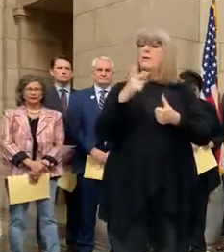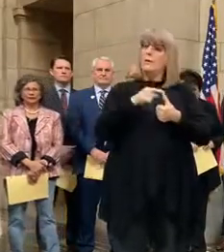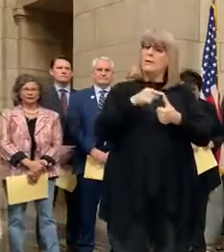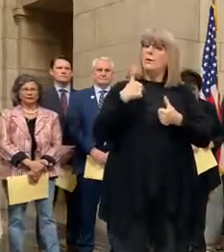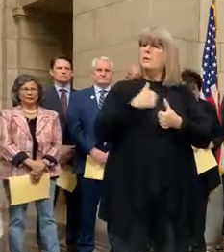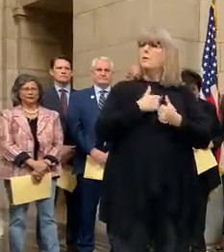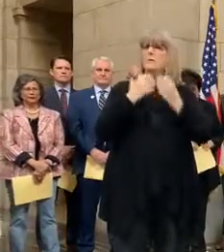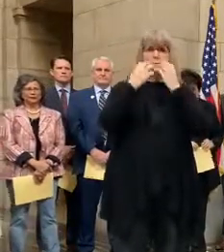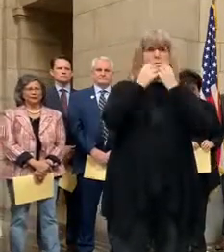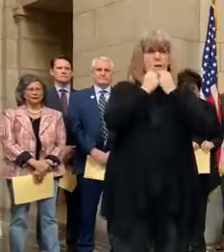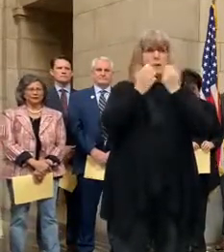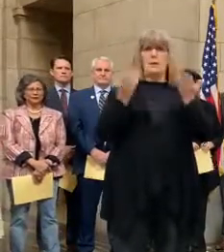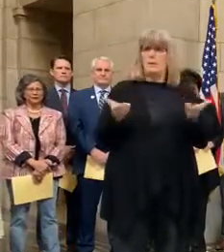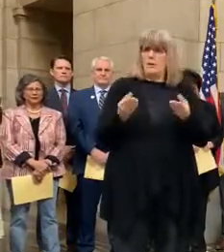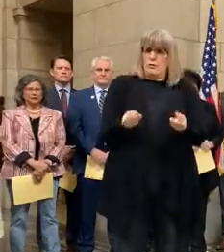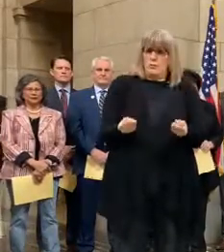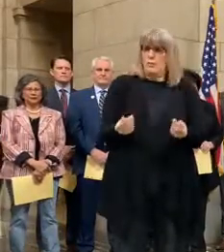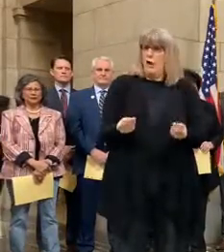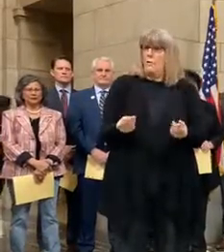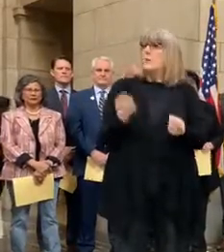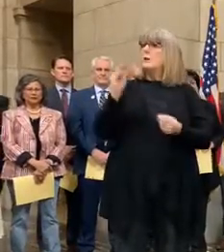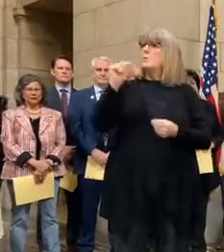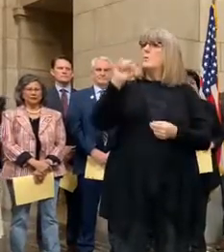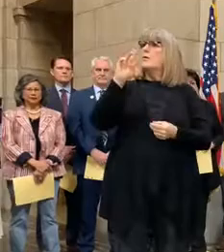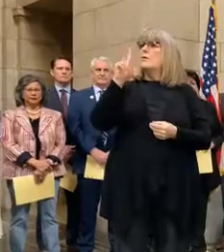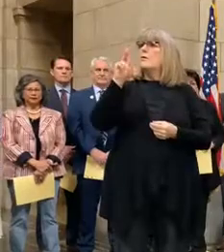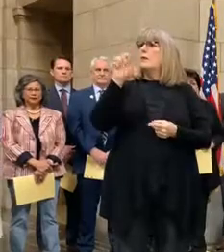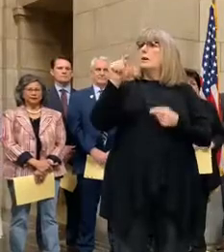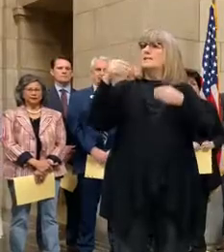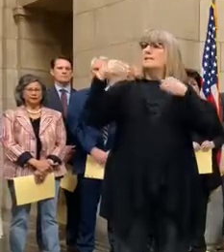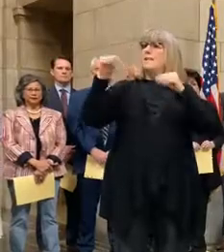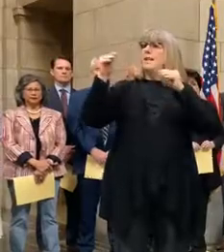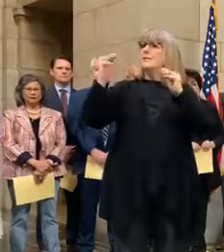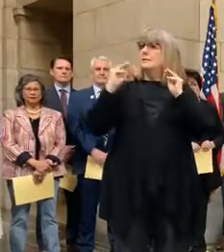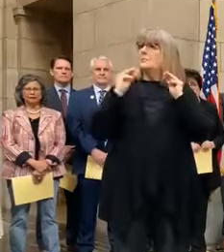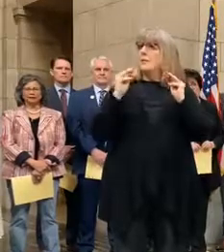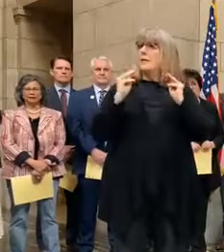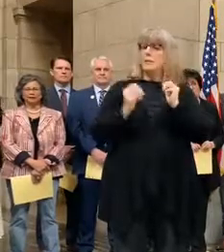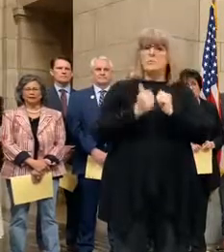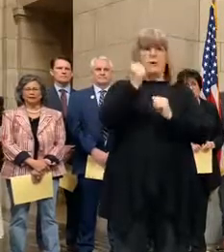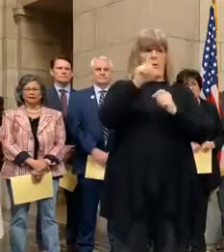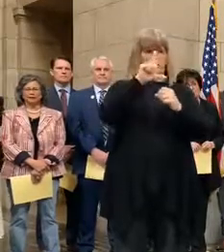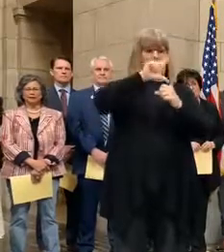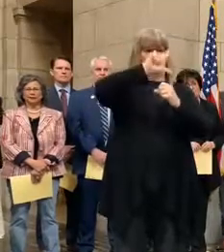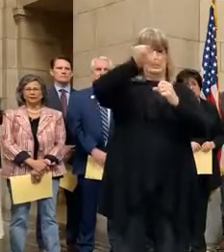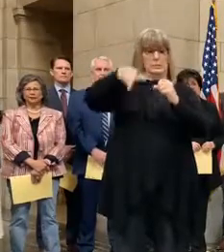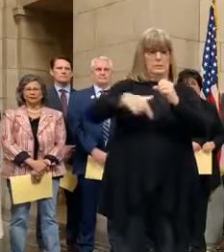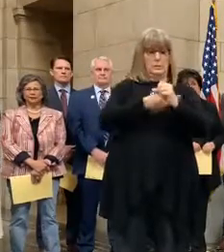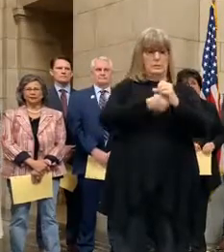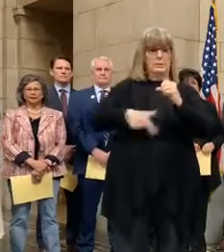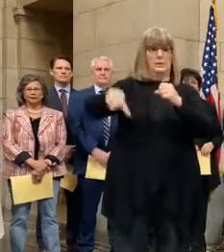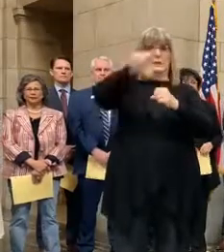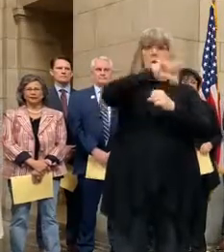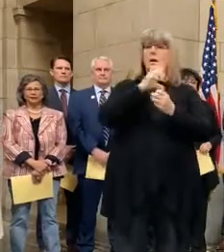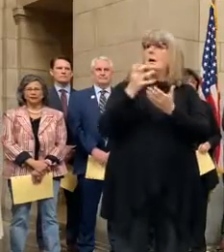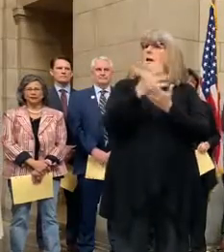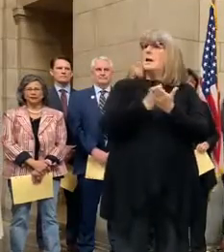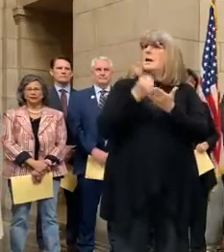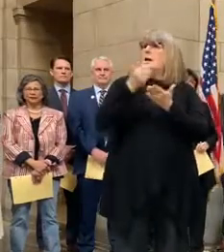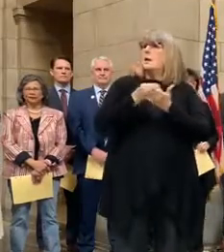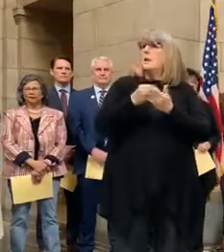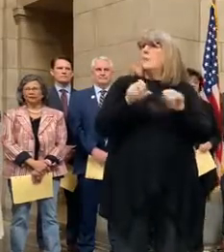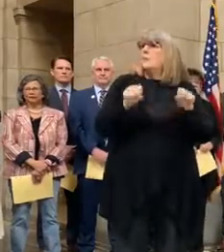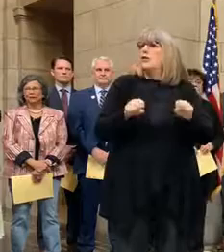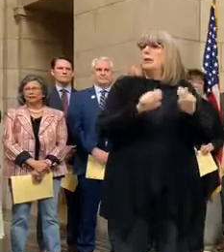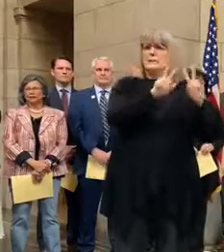value property in this state is based on a market sales methodology where most of the surrounding states to us do it on an income potential assessment. So